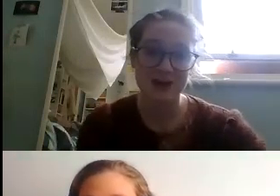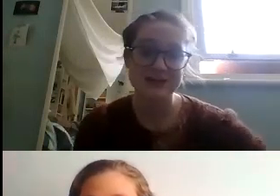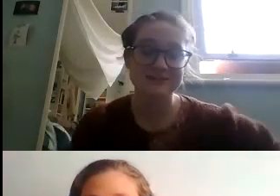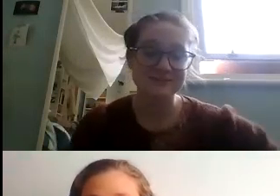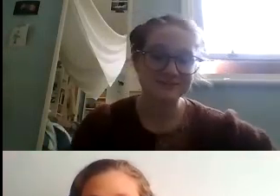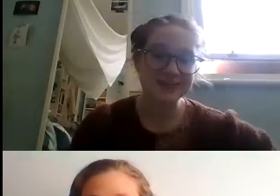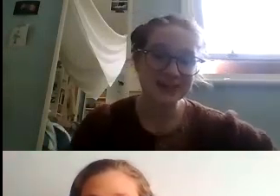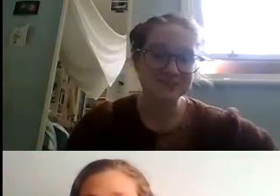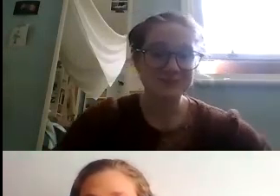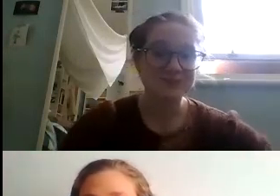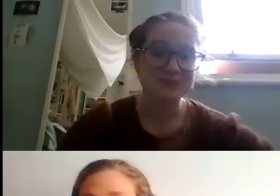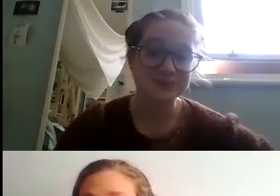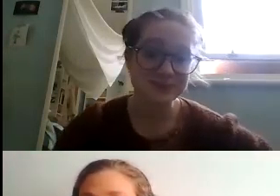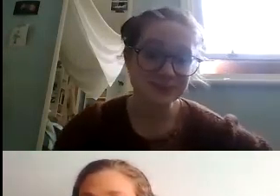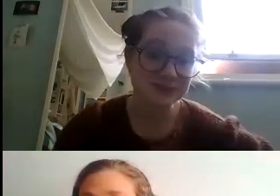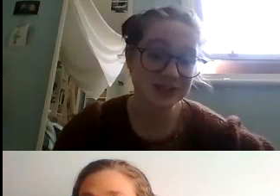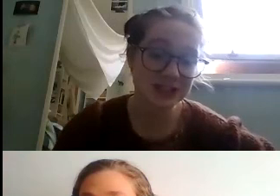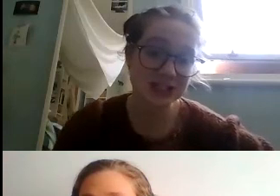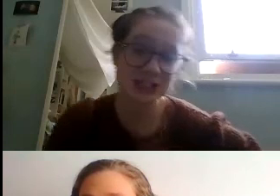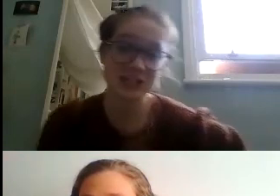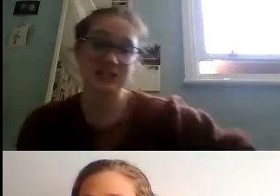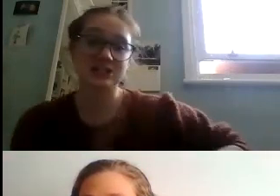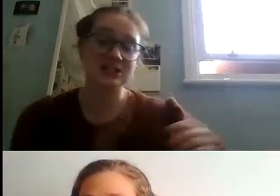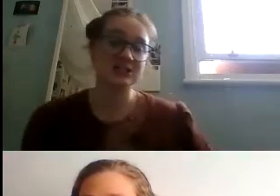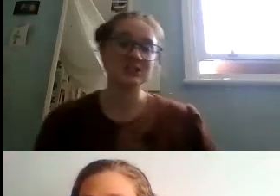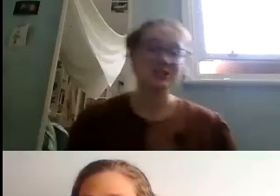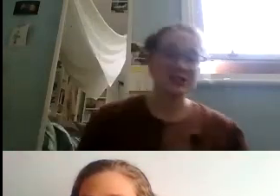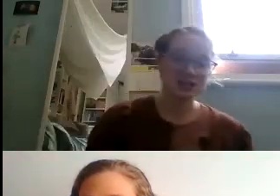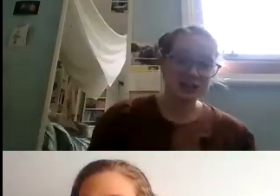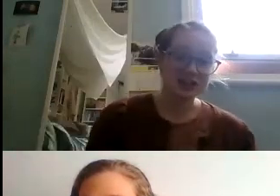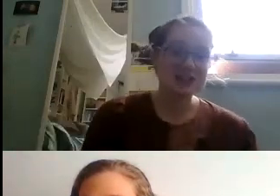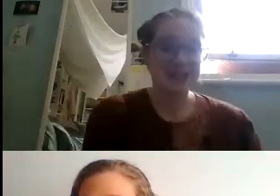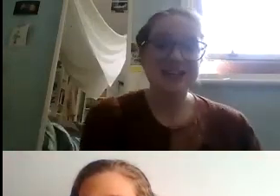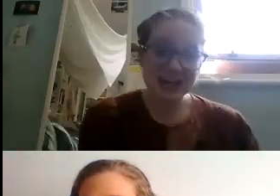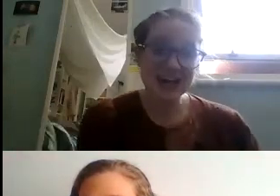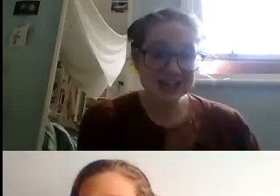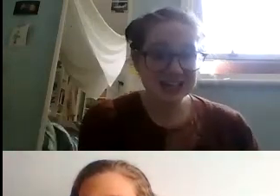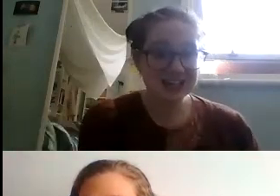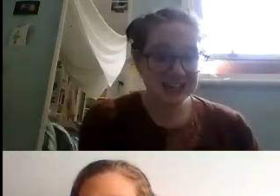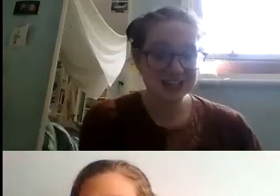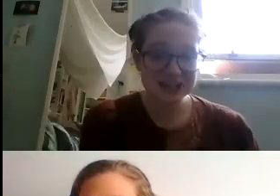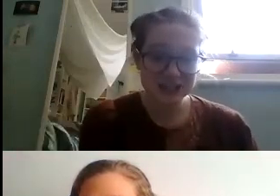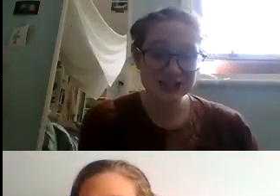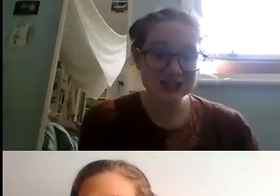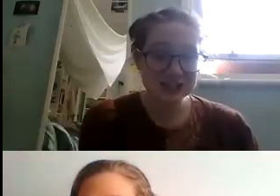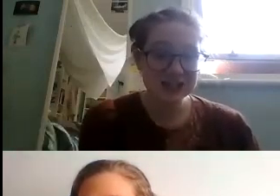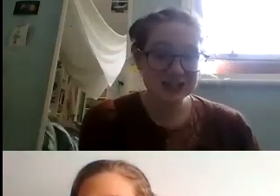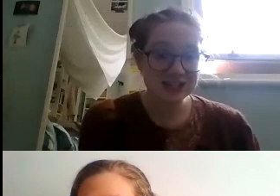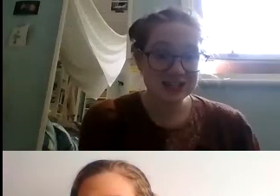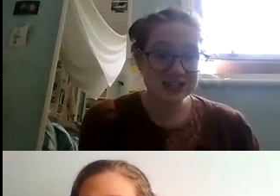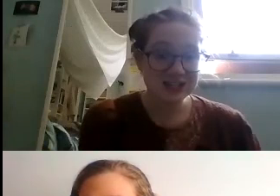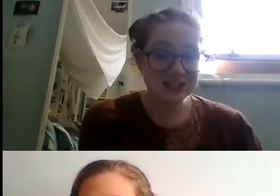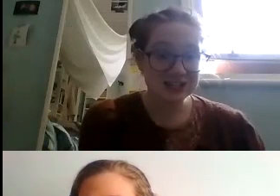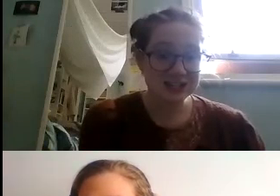fair enough. I think it's because I remember someone telling me about washing a car on Saturdays, and that's what